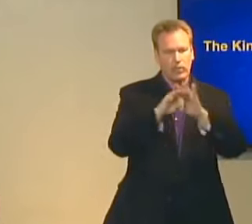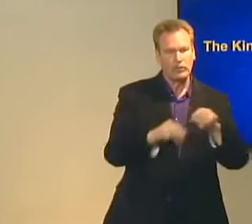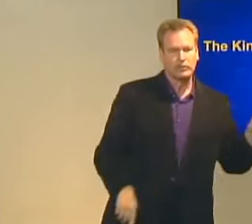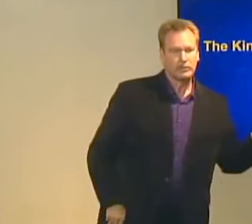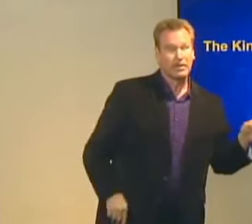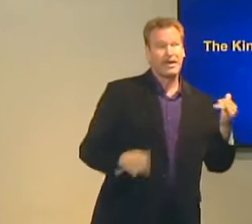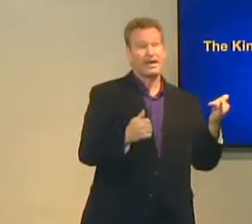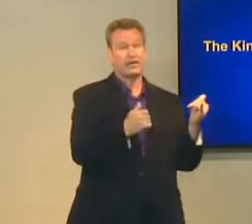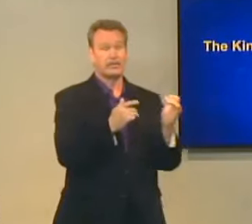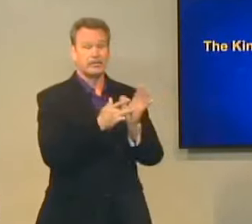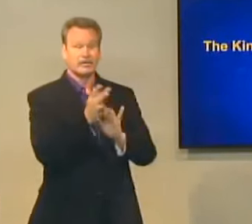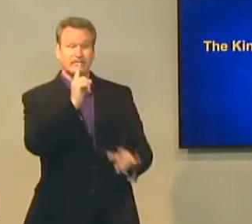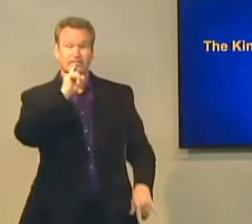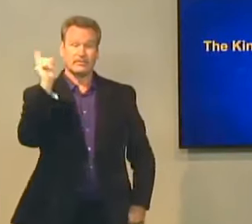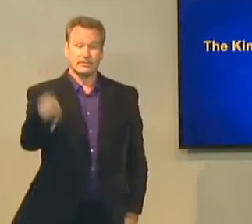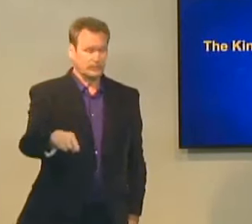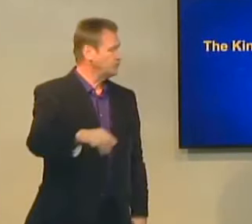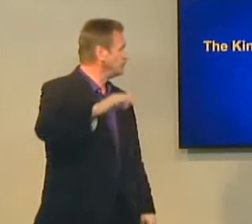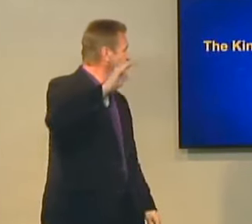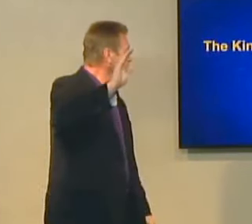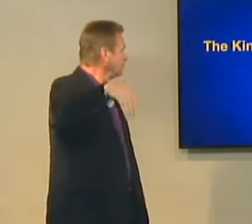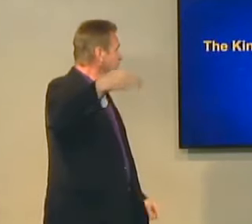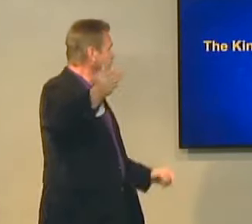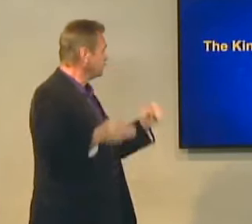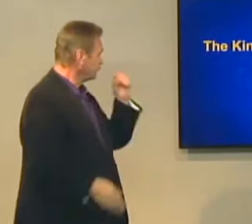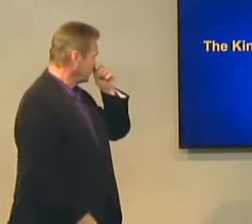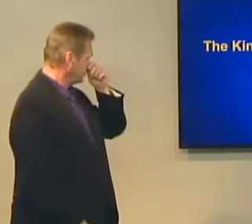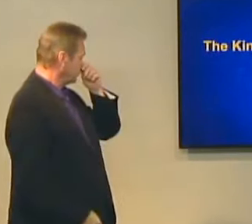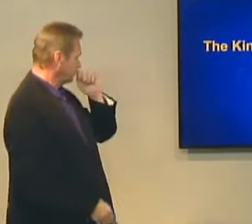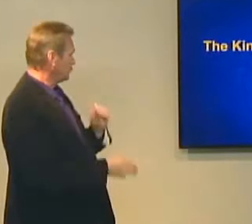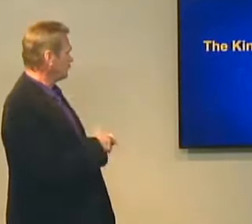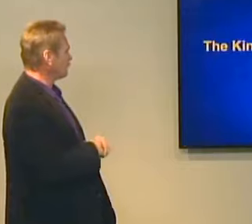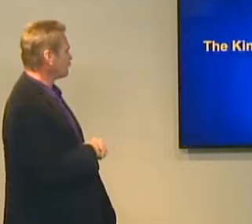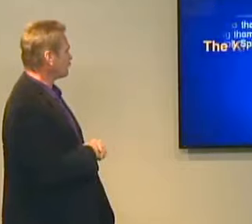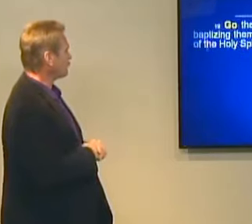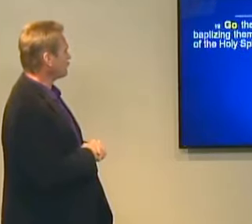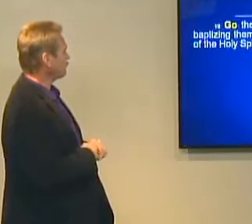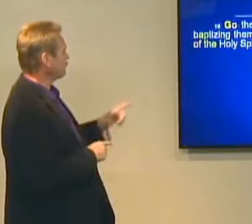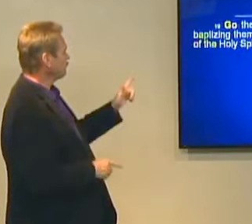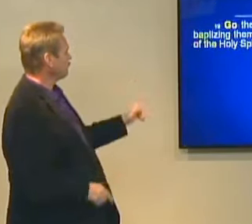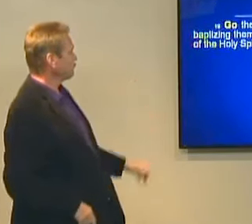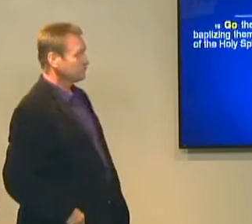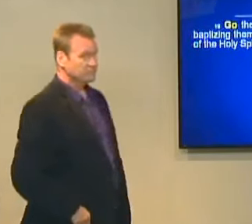and this is very critical for every person here today to do and I encourage you to do this and to study God's word for yourself